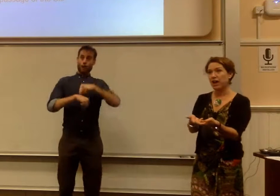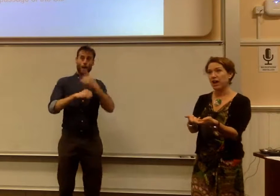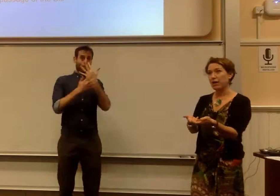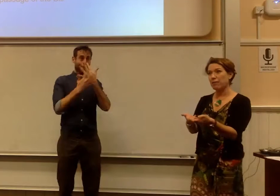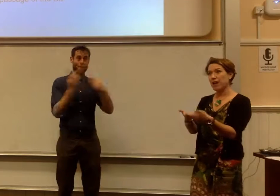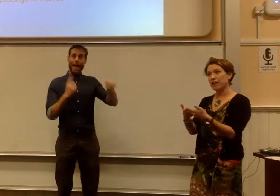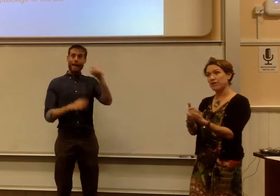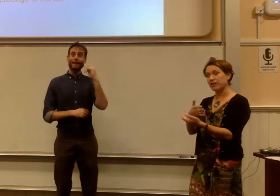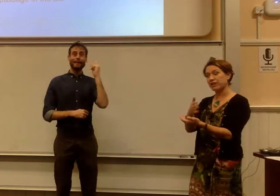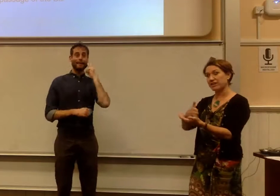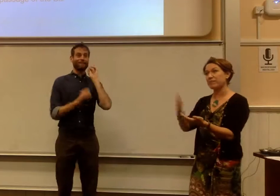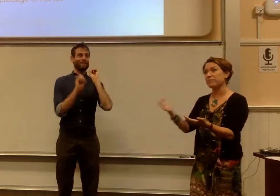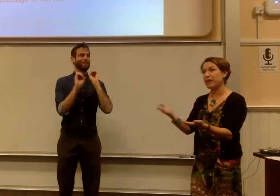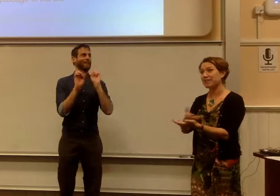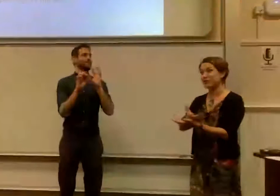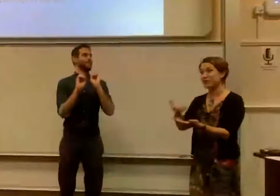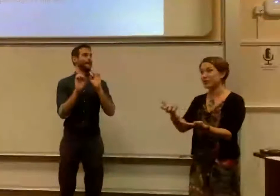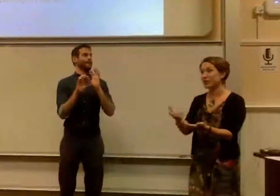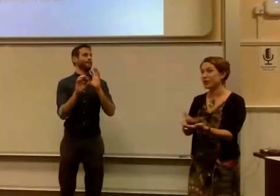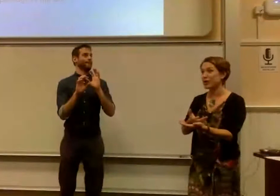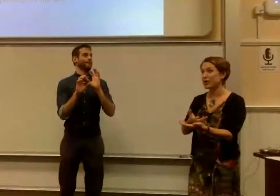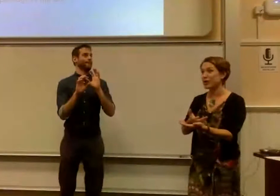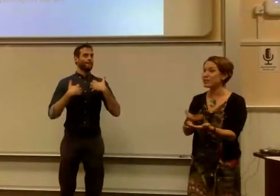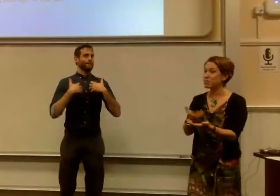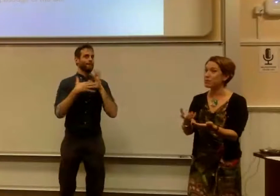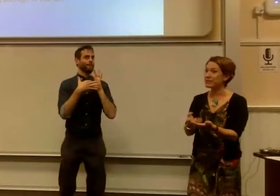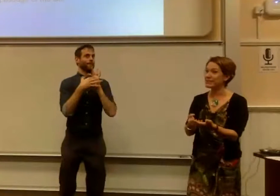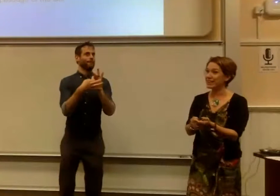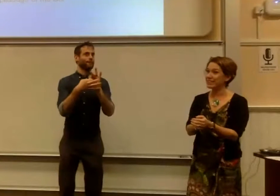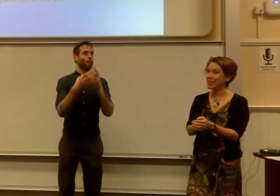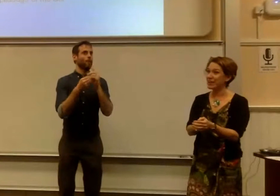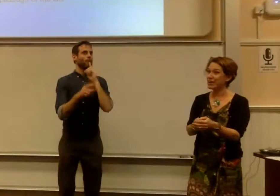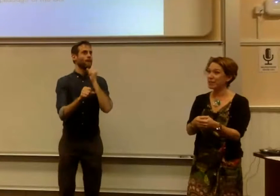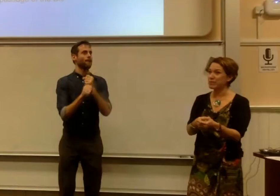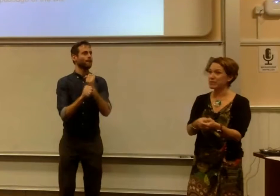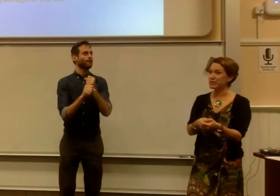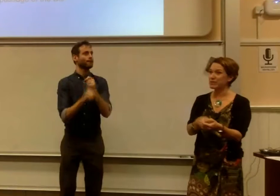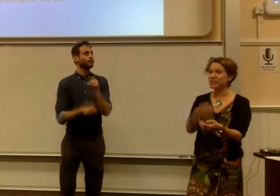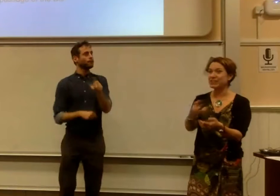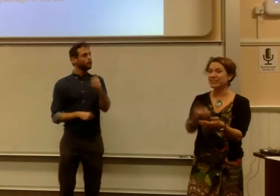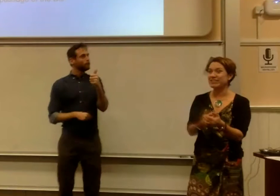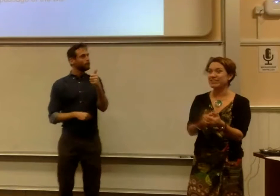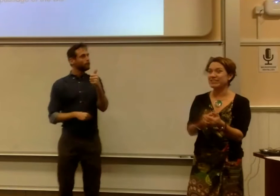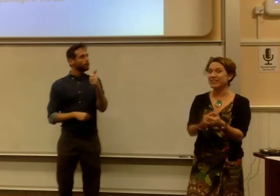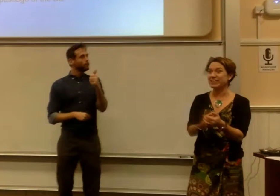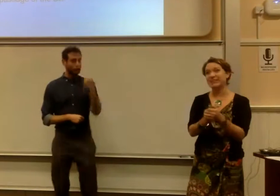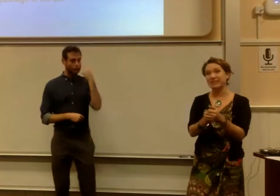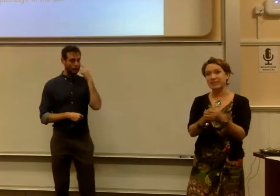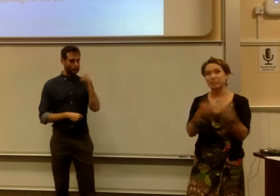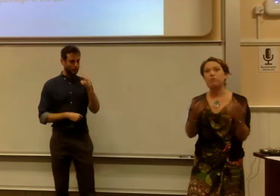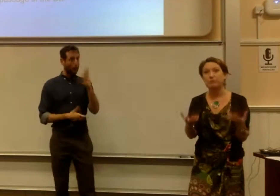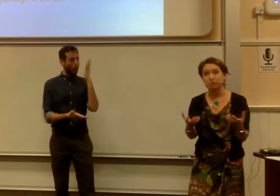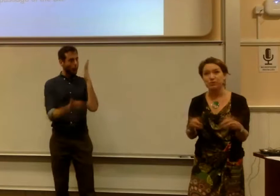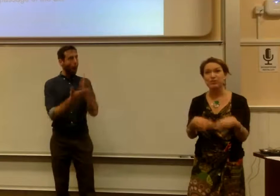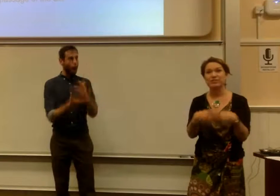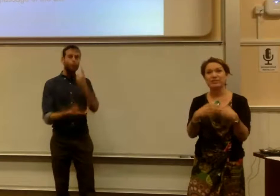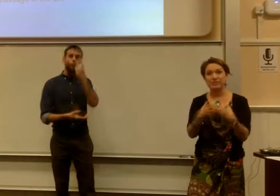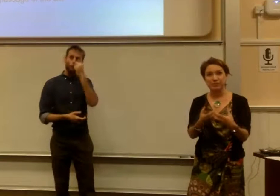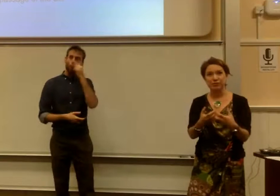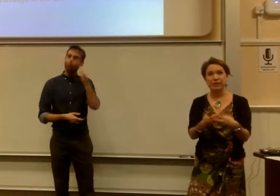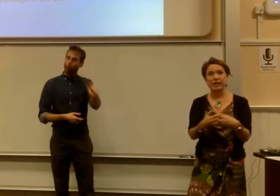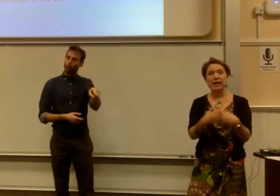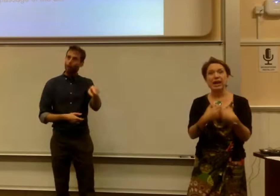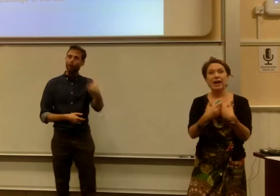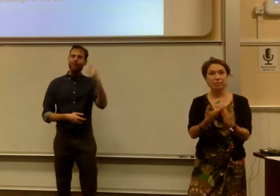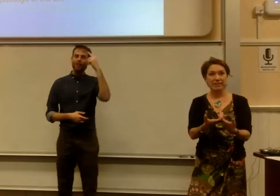Parliament, and I think it's had an impact on the wider public sector, because we've seen that it is possible to